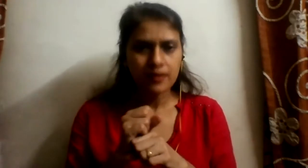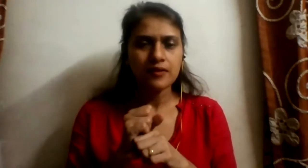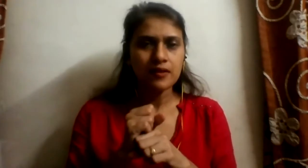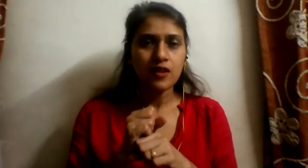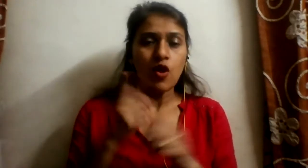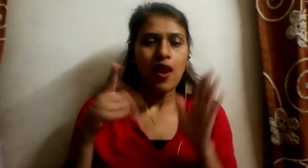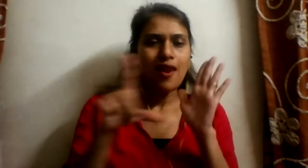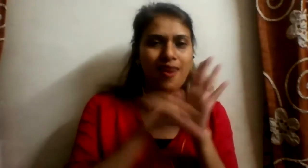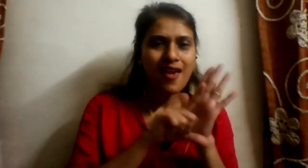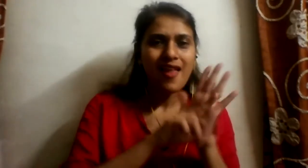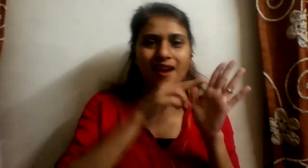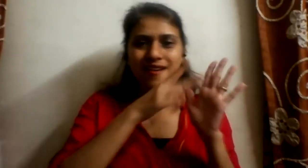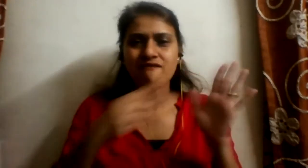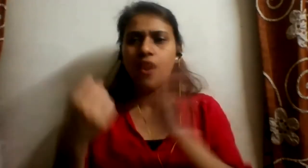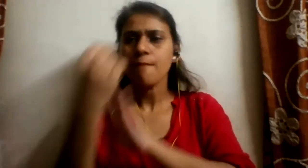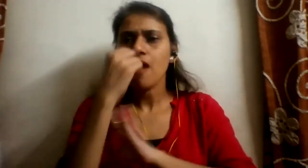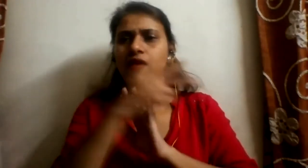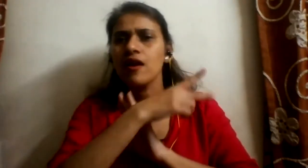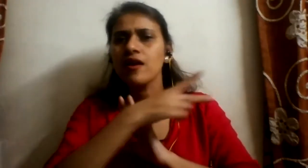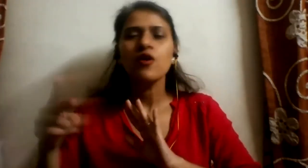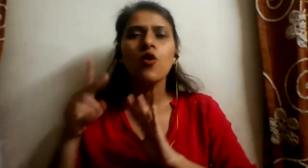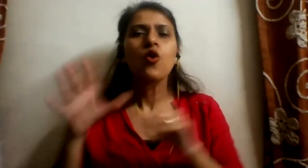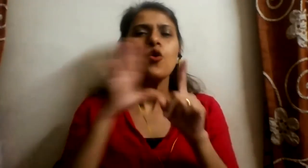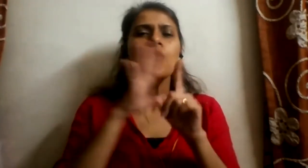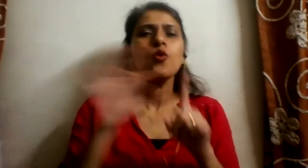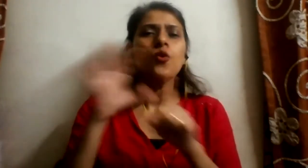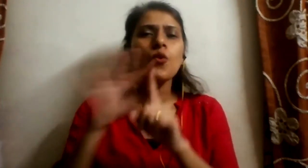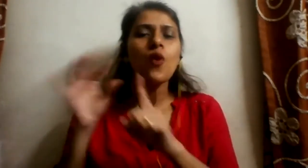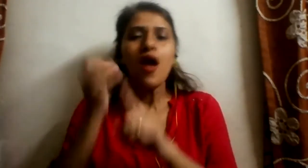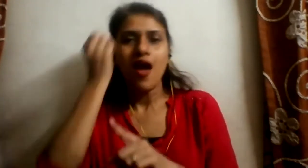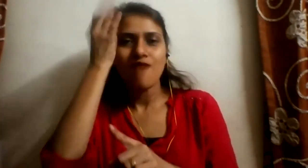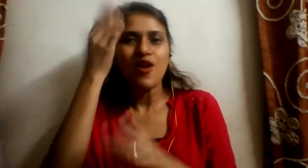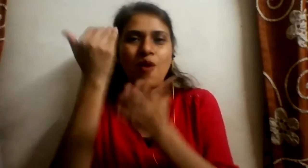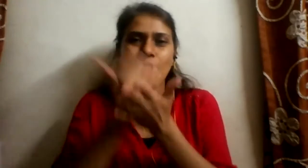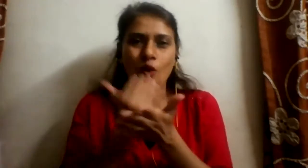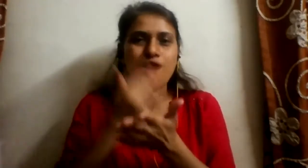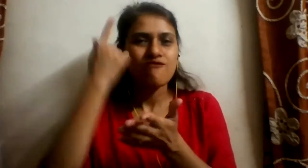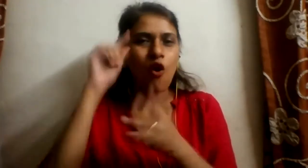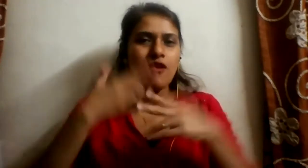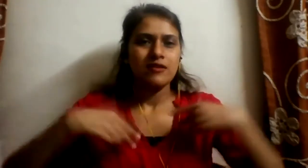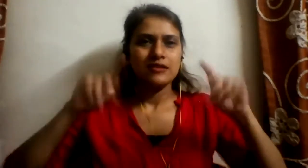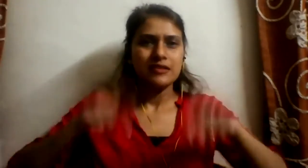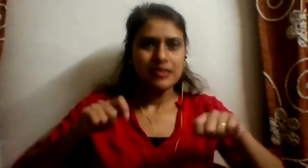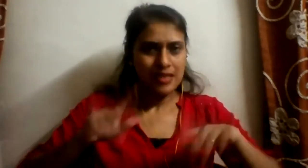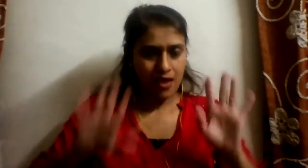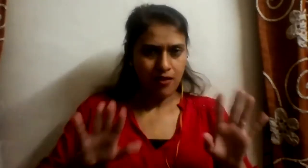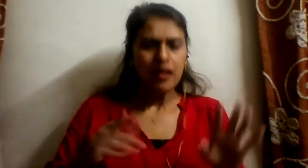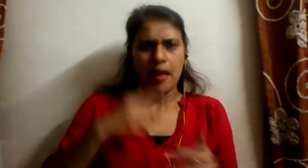services authorities, a lot of organizations are already conducting awareness sessions for judges. I personally